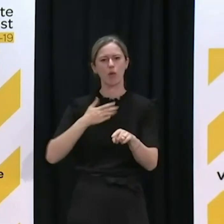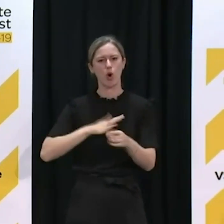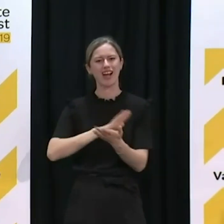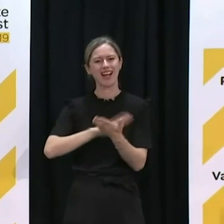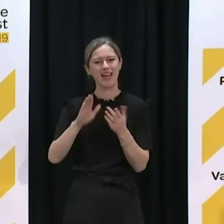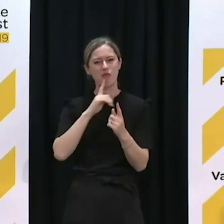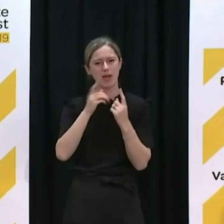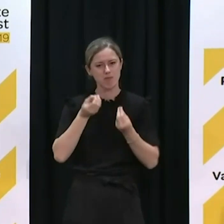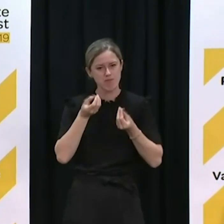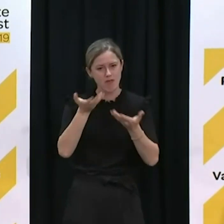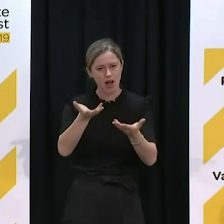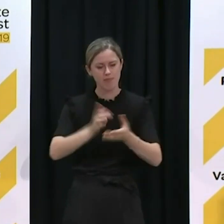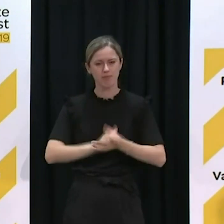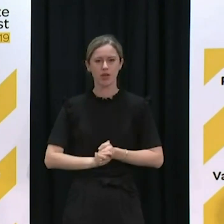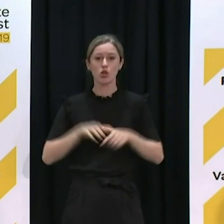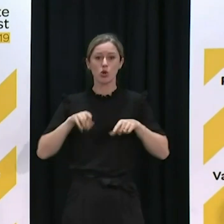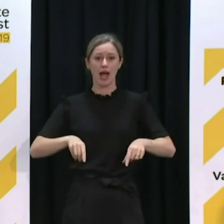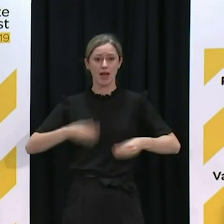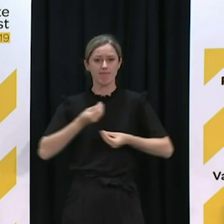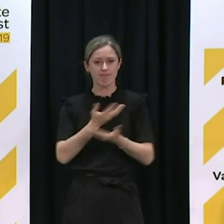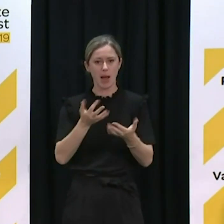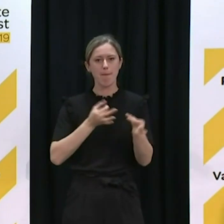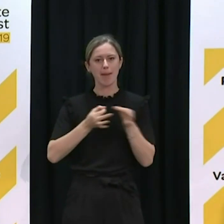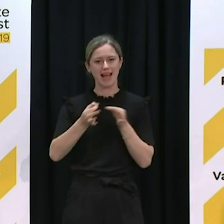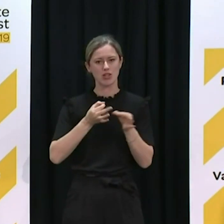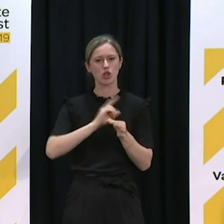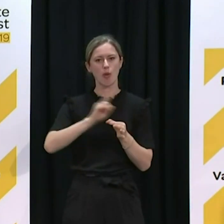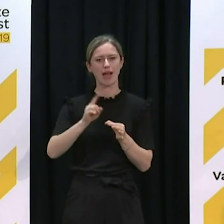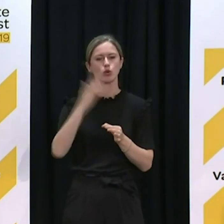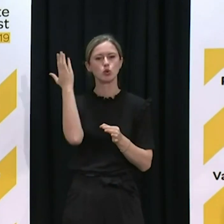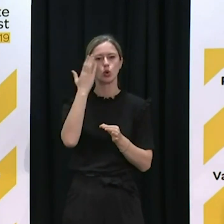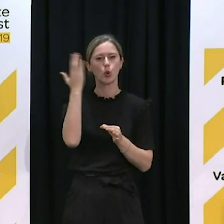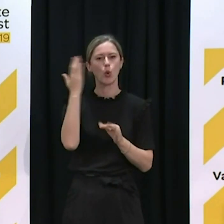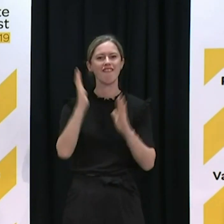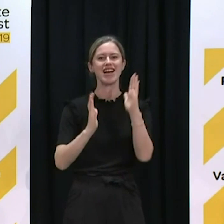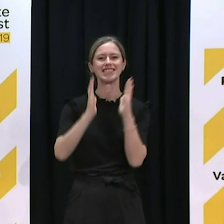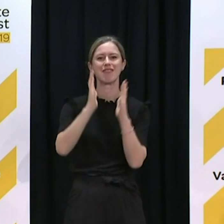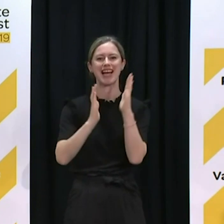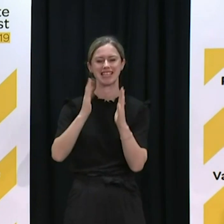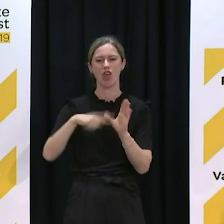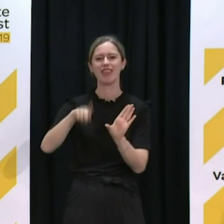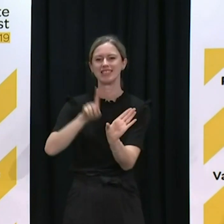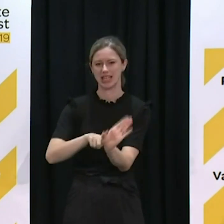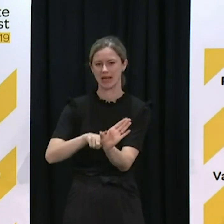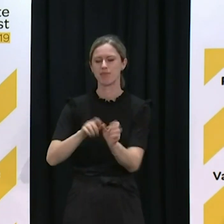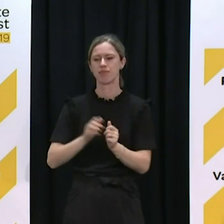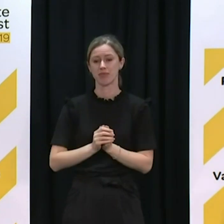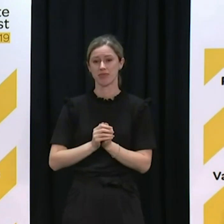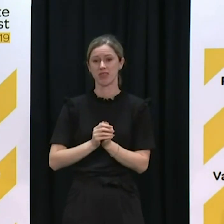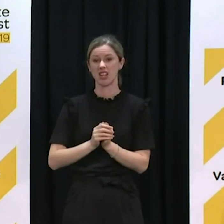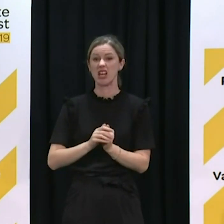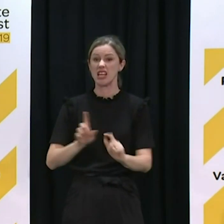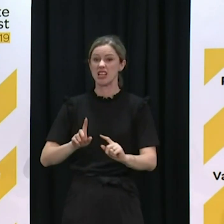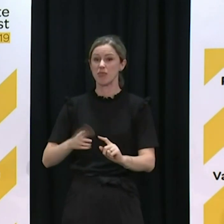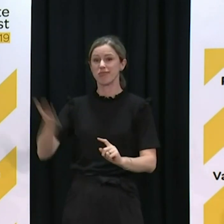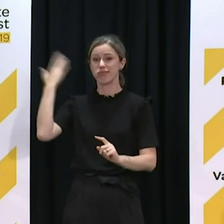learning safely. Today I'm outlining a plan to return to face-to-face learning this year. That will look slightly different to what we're used